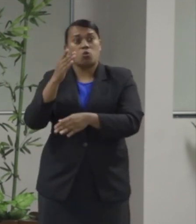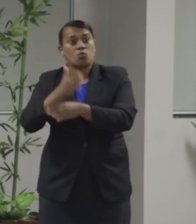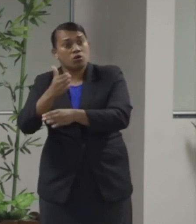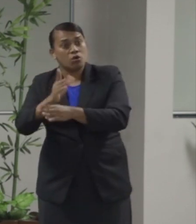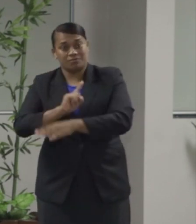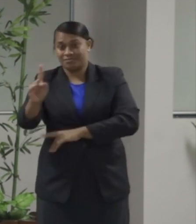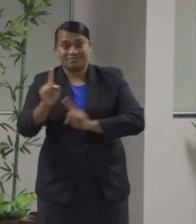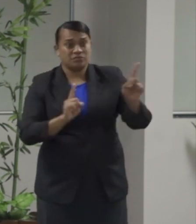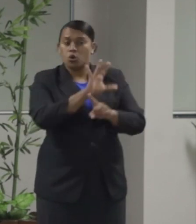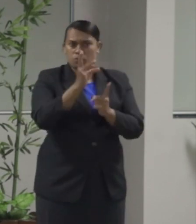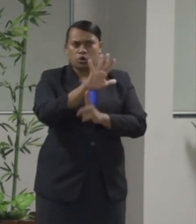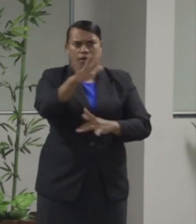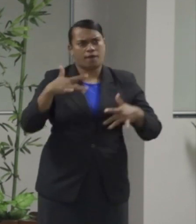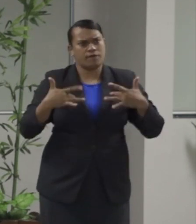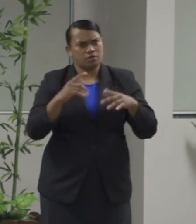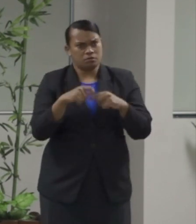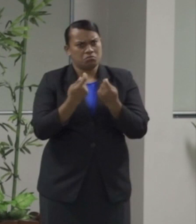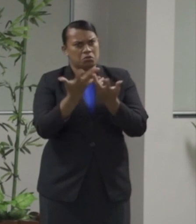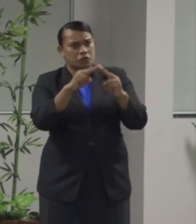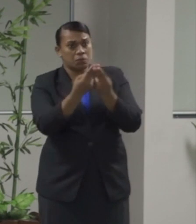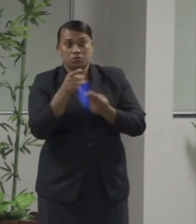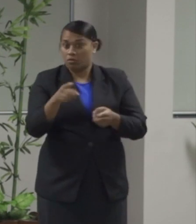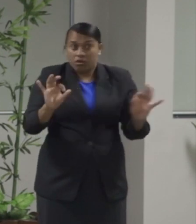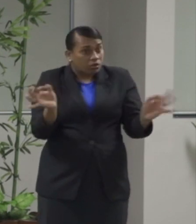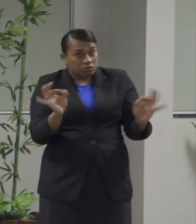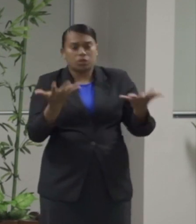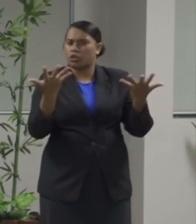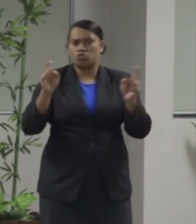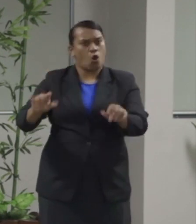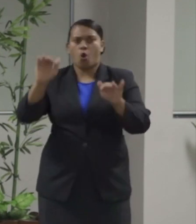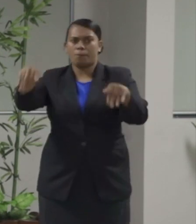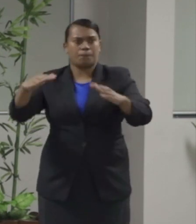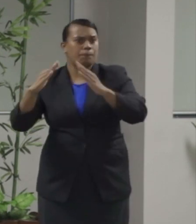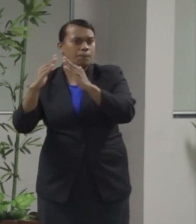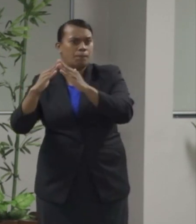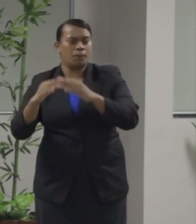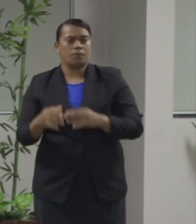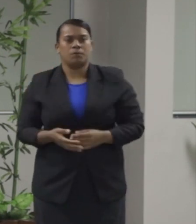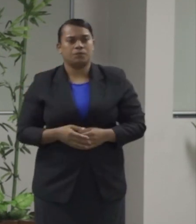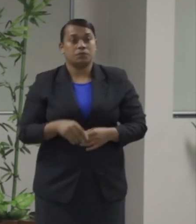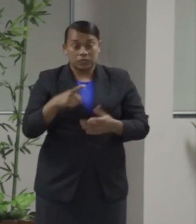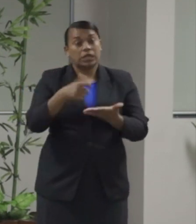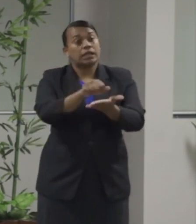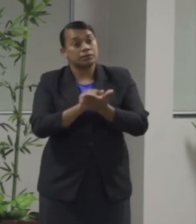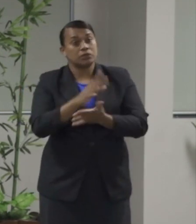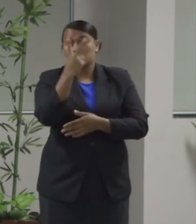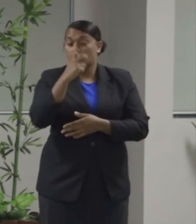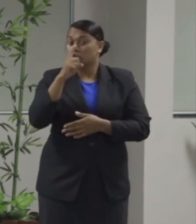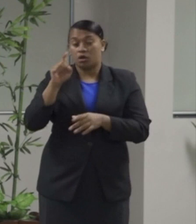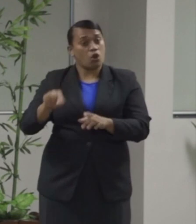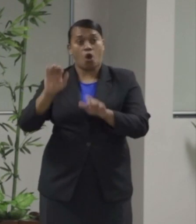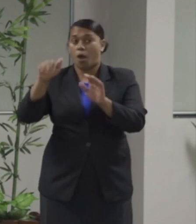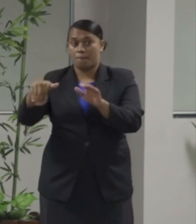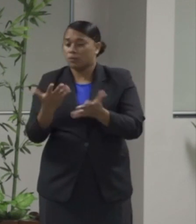your livelihood, stay at home. Help keep the elderly at home. keep your children at